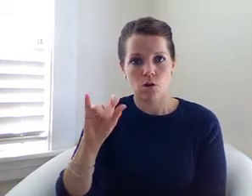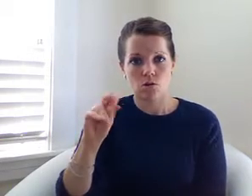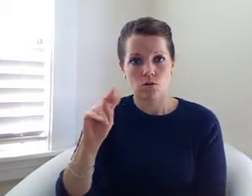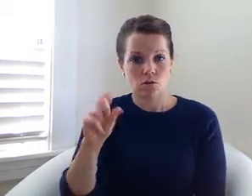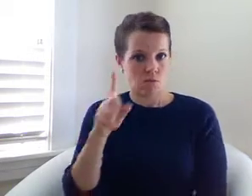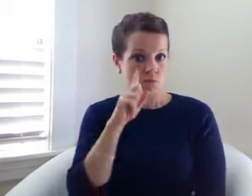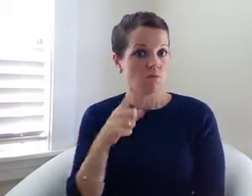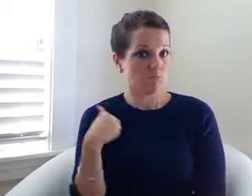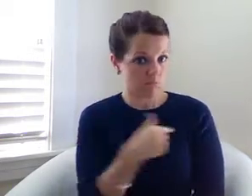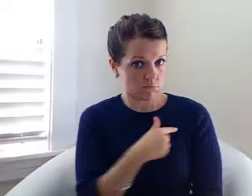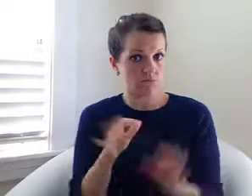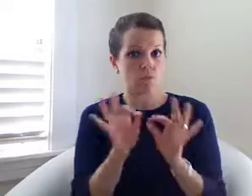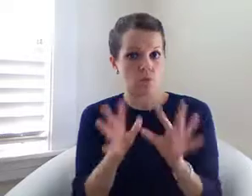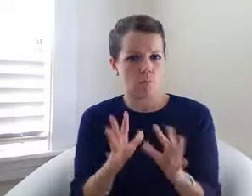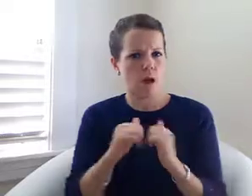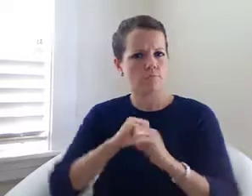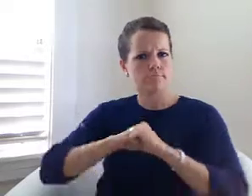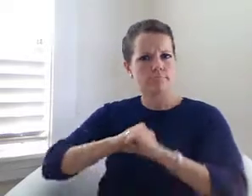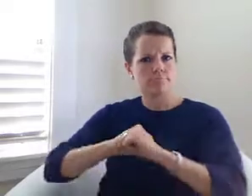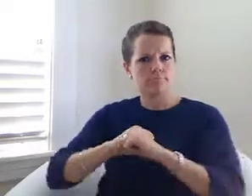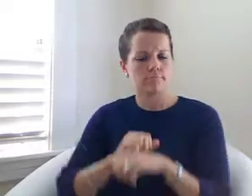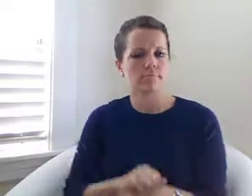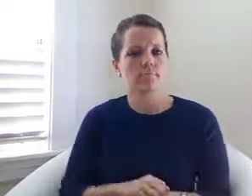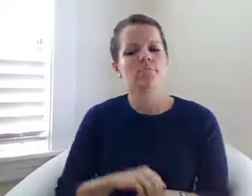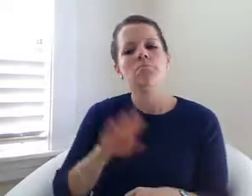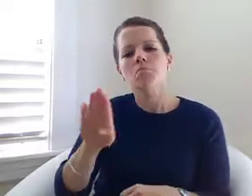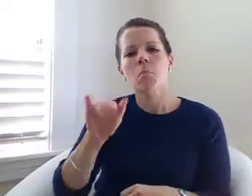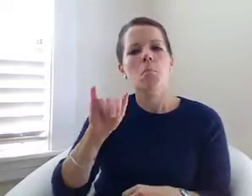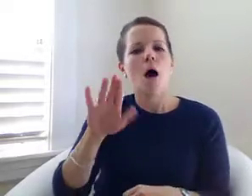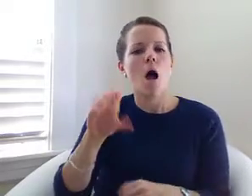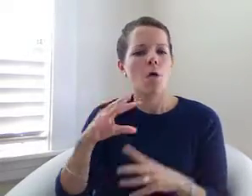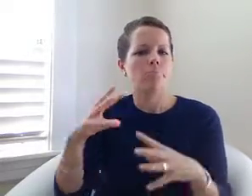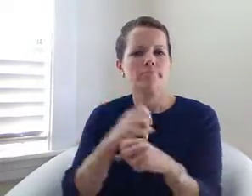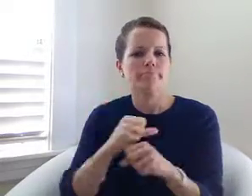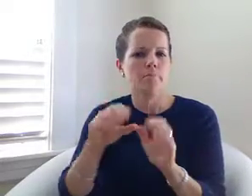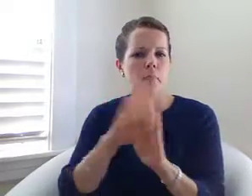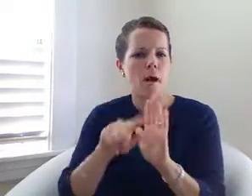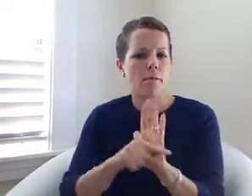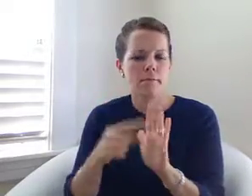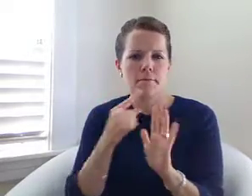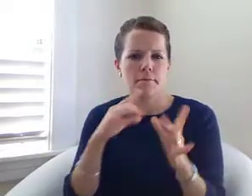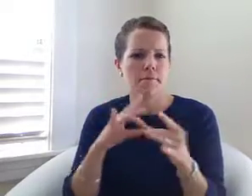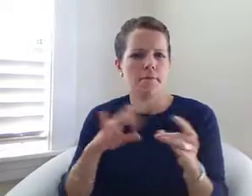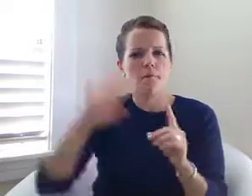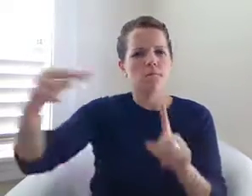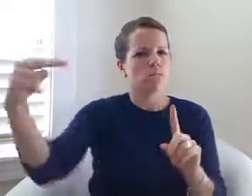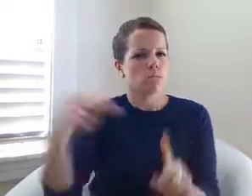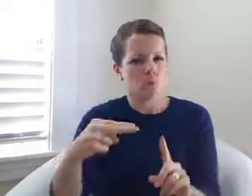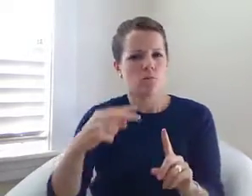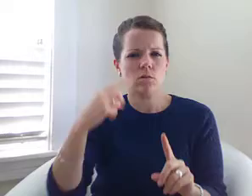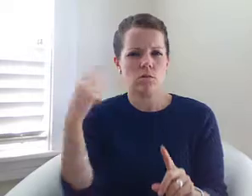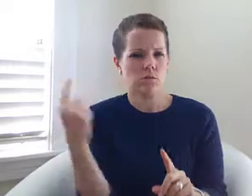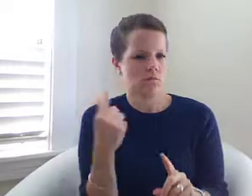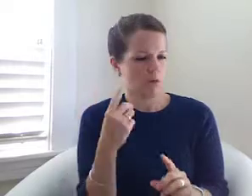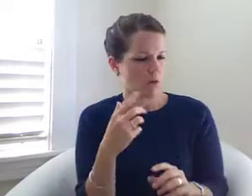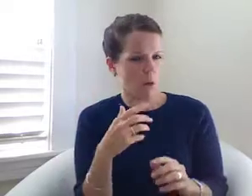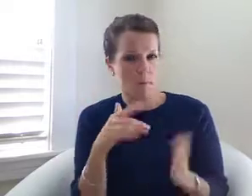From his bio, it reads, Todd realizes that there is much more to medical interpreting than just interpreting.